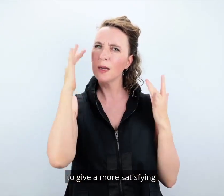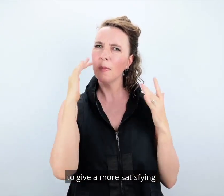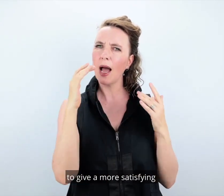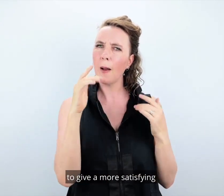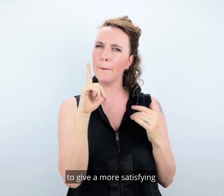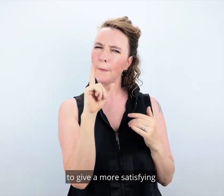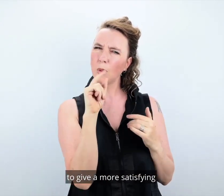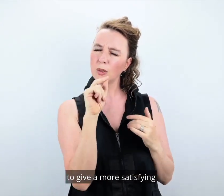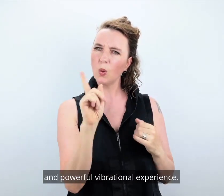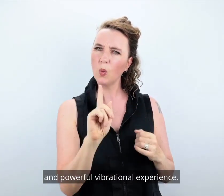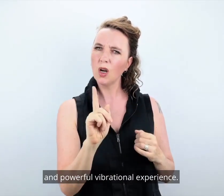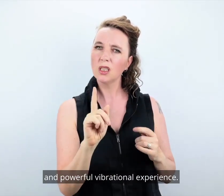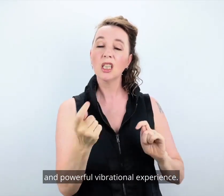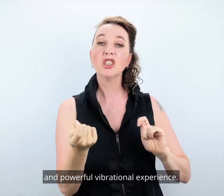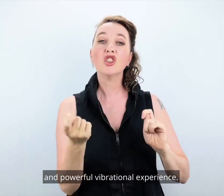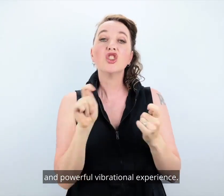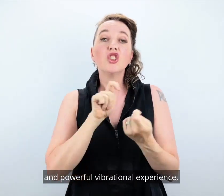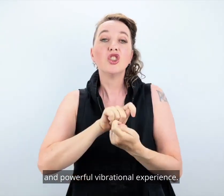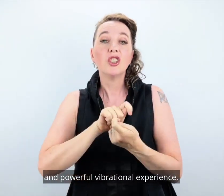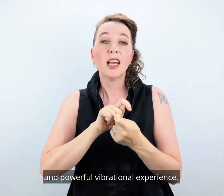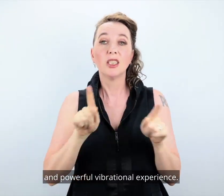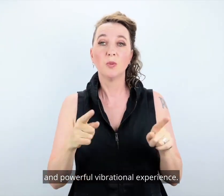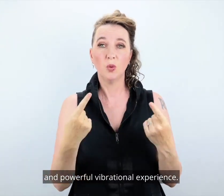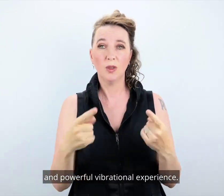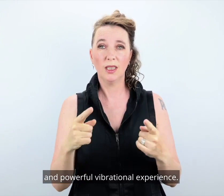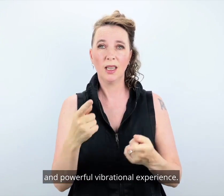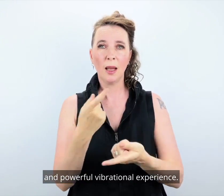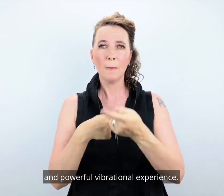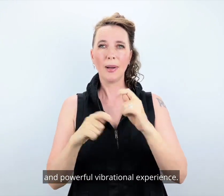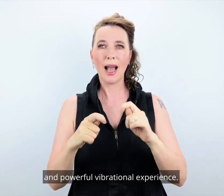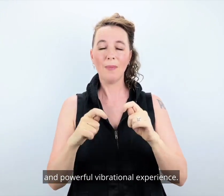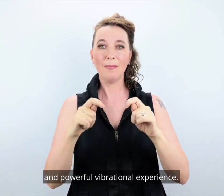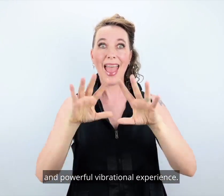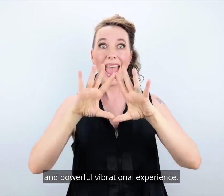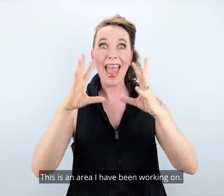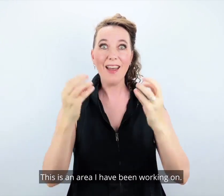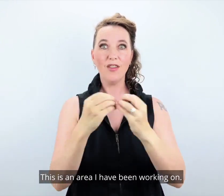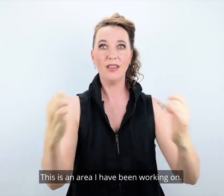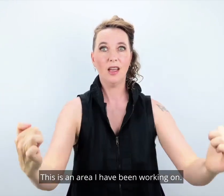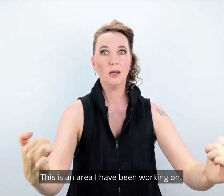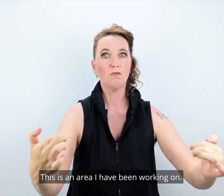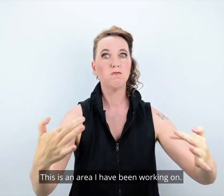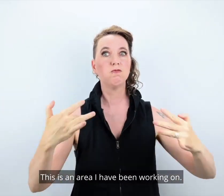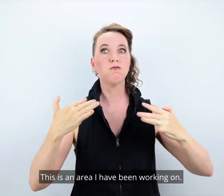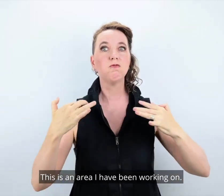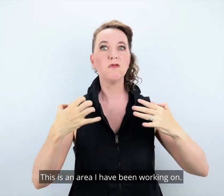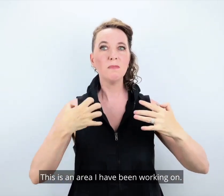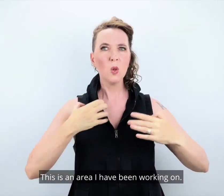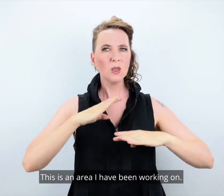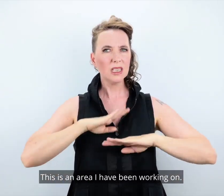satisfying and powerful vibrational experience. This is an area I have been working on.